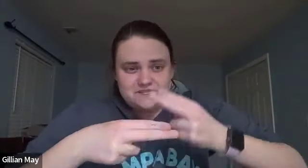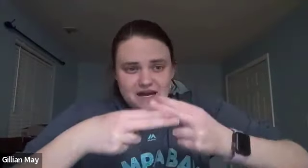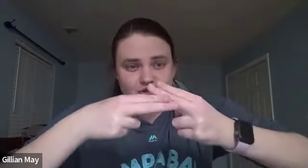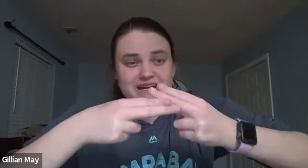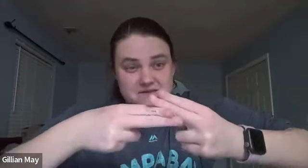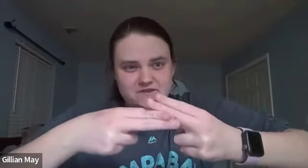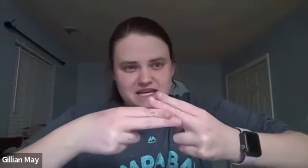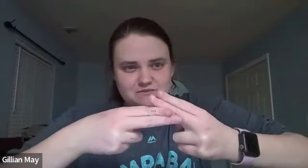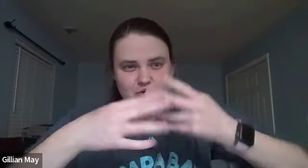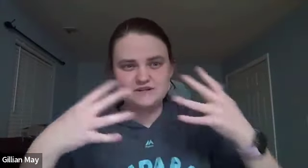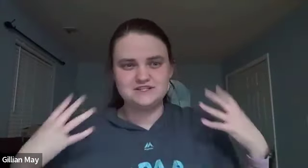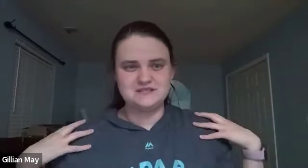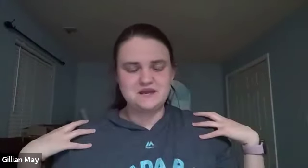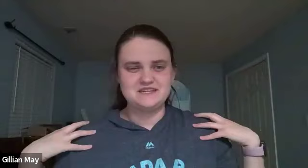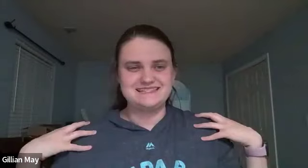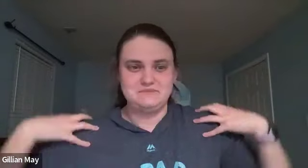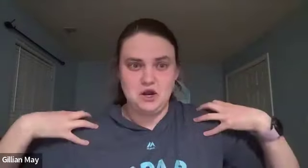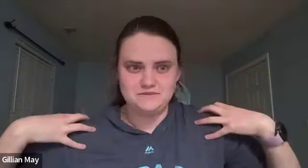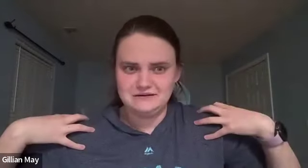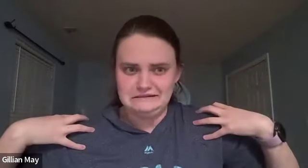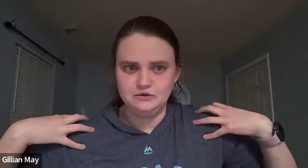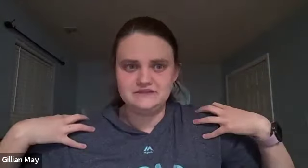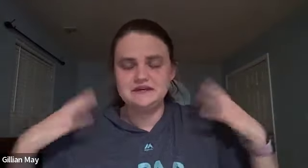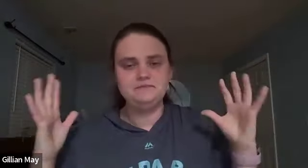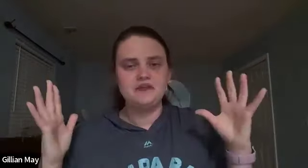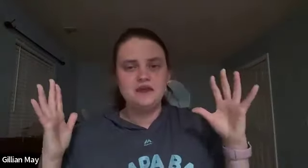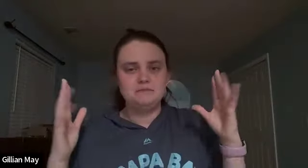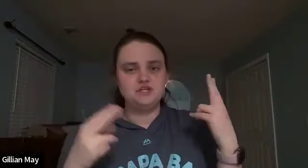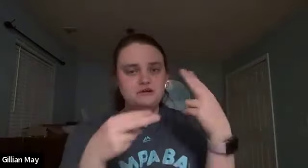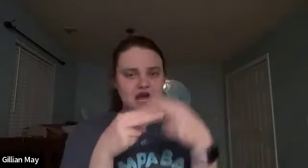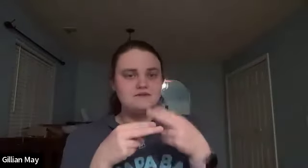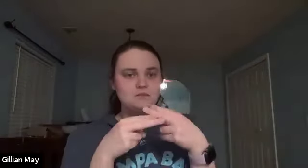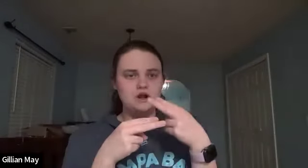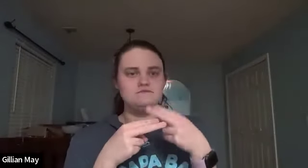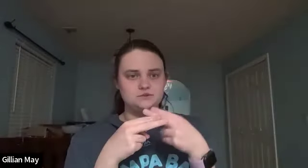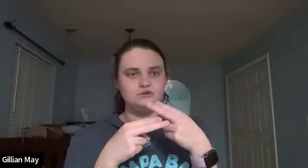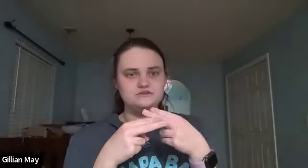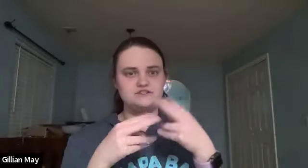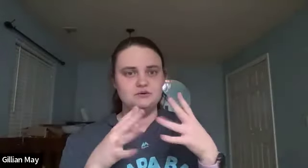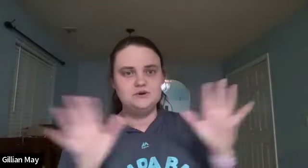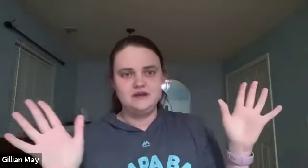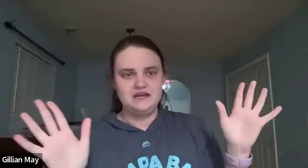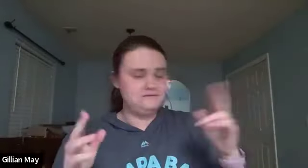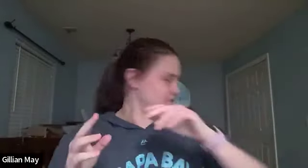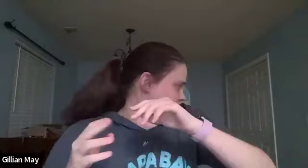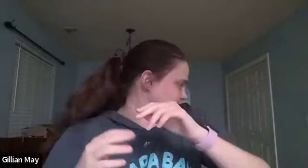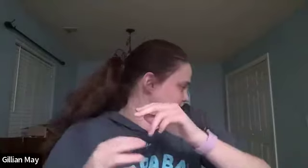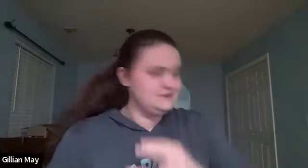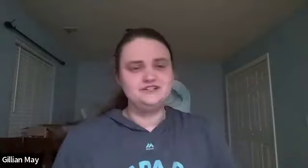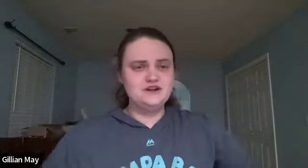I'm trying to emphasize more. So sometimes I stick my arms out a little with it, but you would have it more comfortable. So if do not